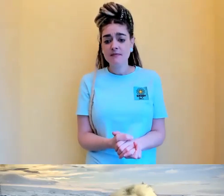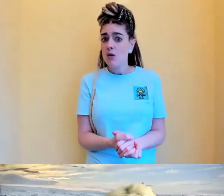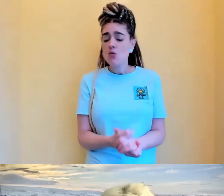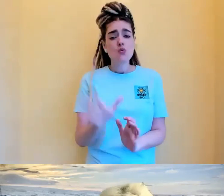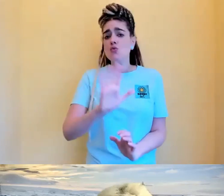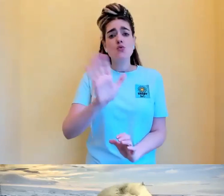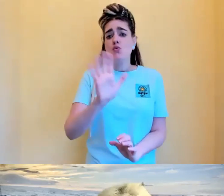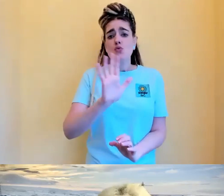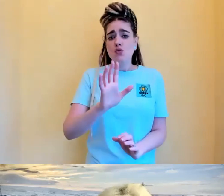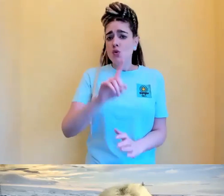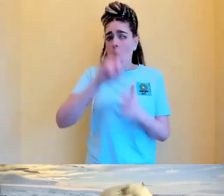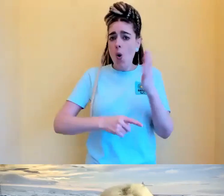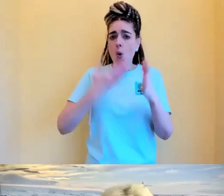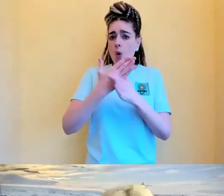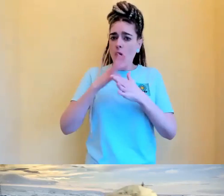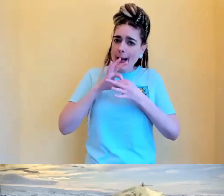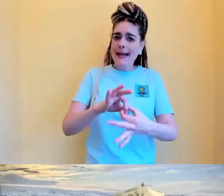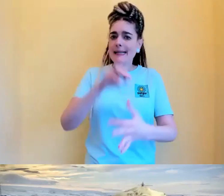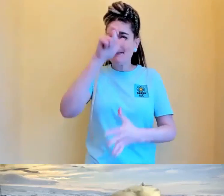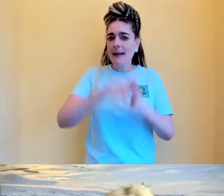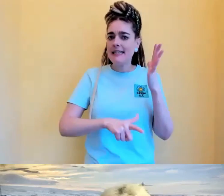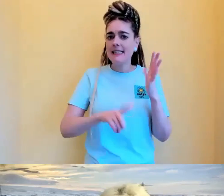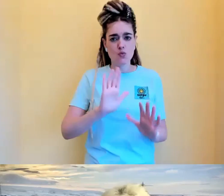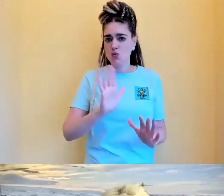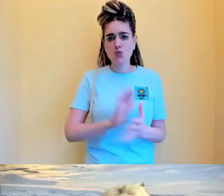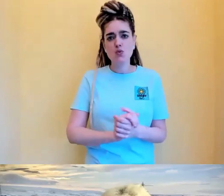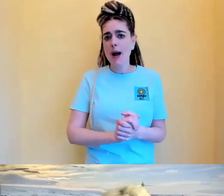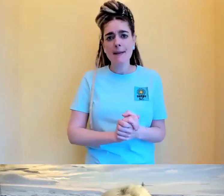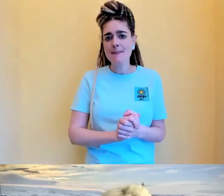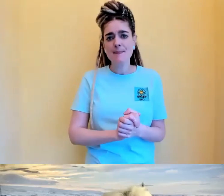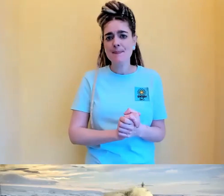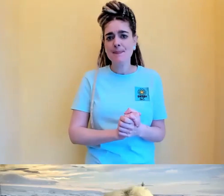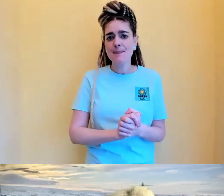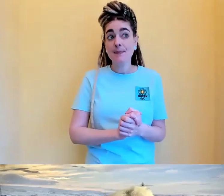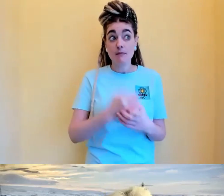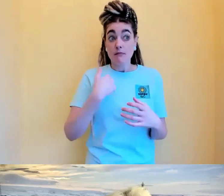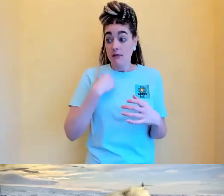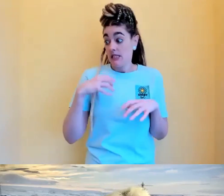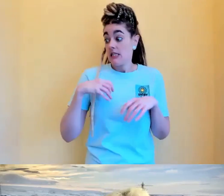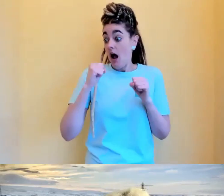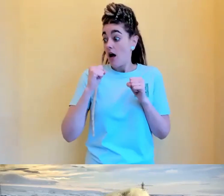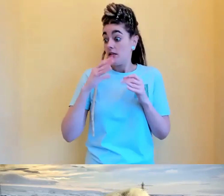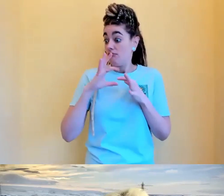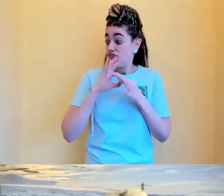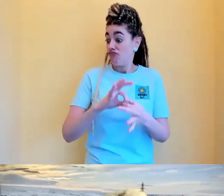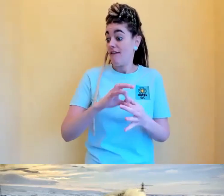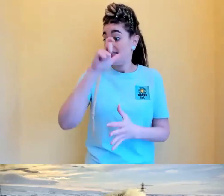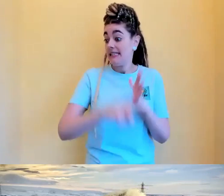No, not all my work references disability. I started to create work that does reference disability